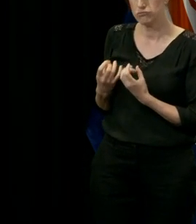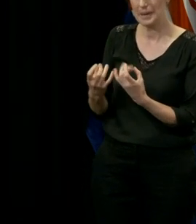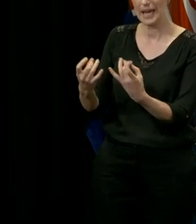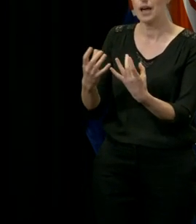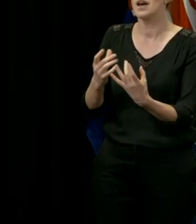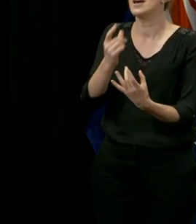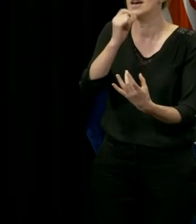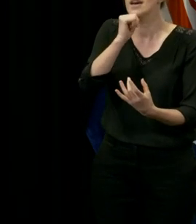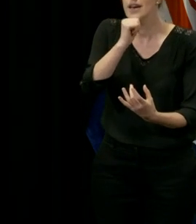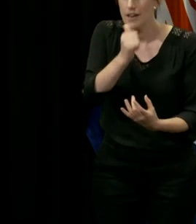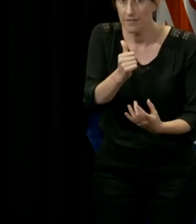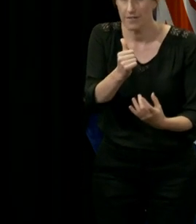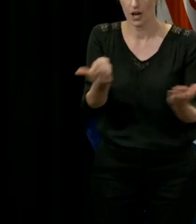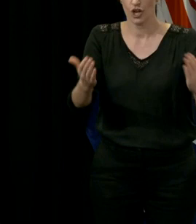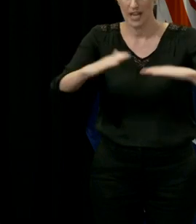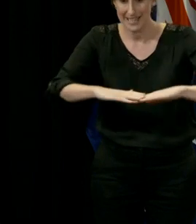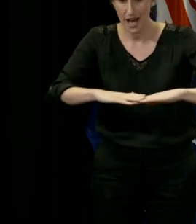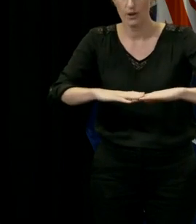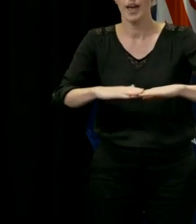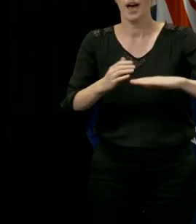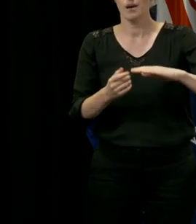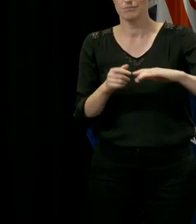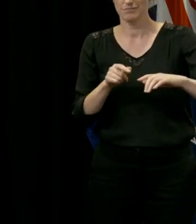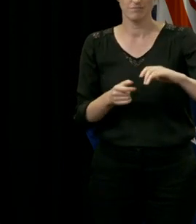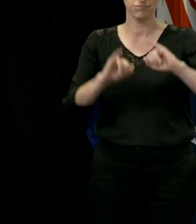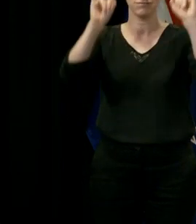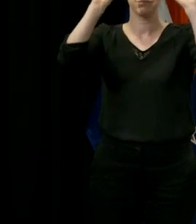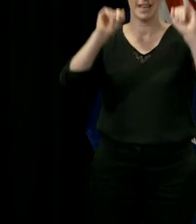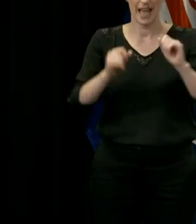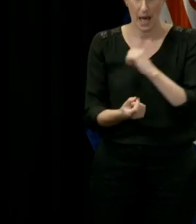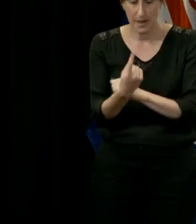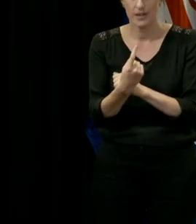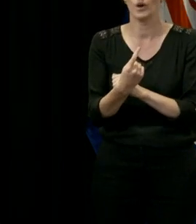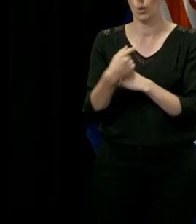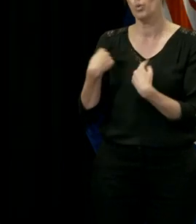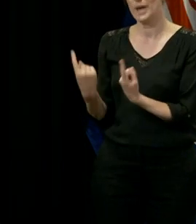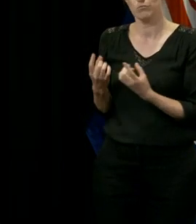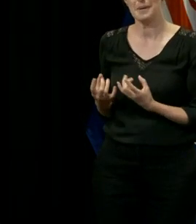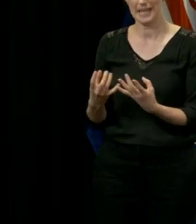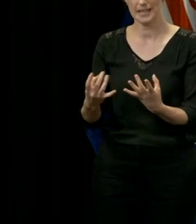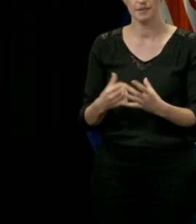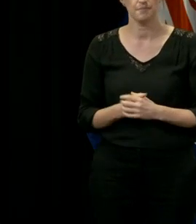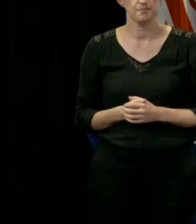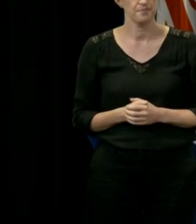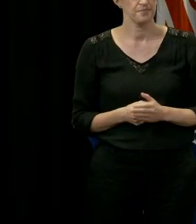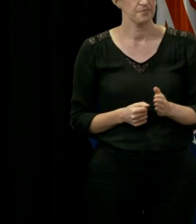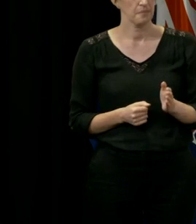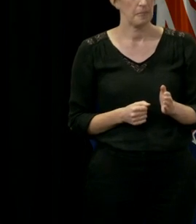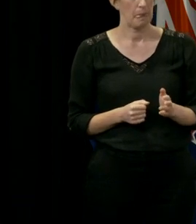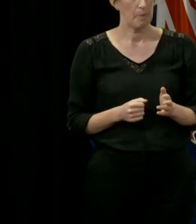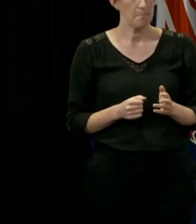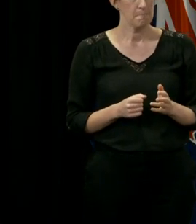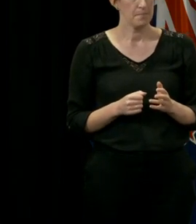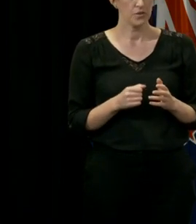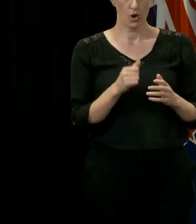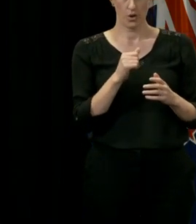event during the COVID-19 shutdown. And people would presumably ignore the bubble